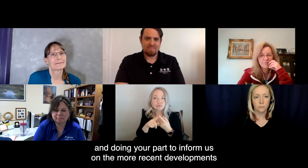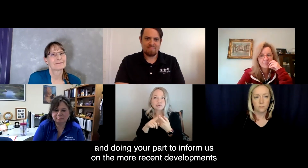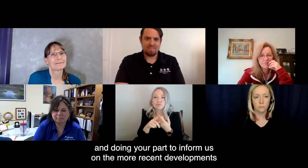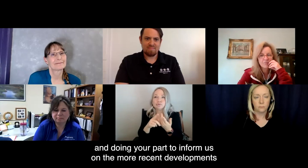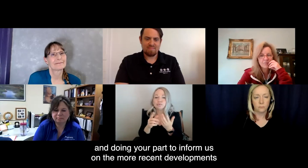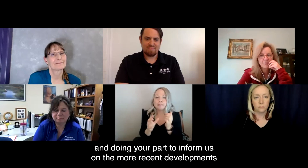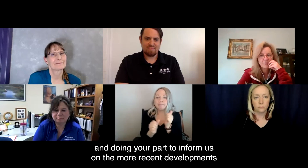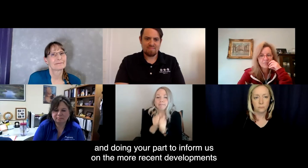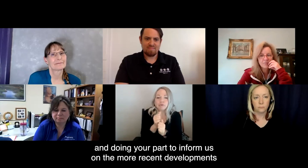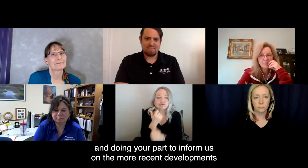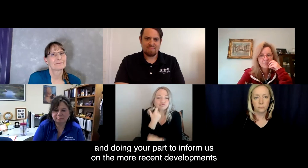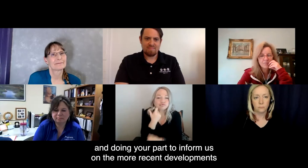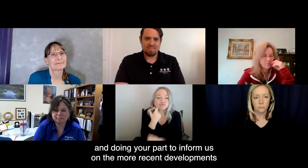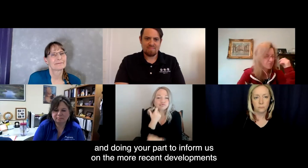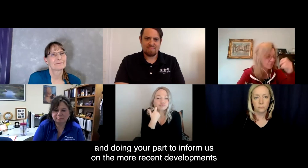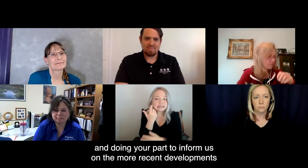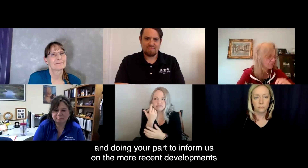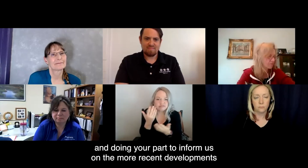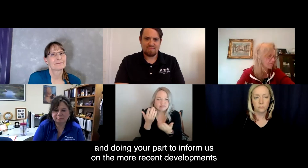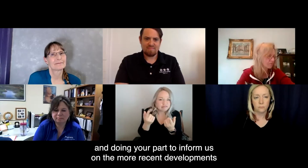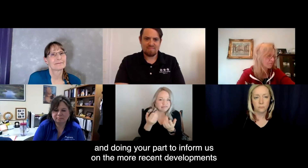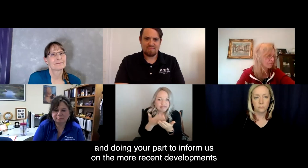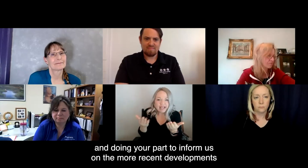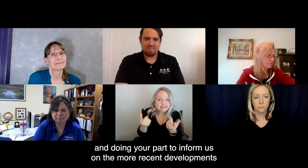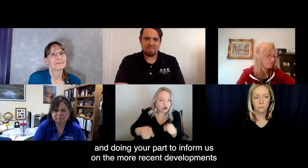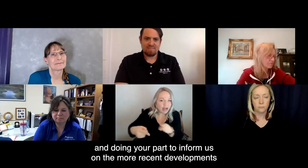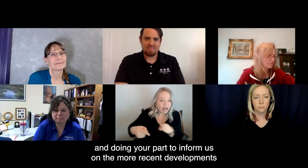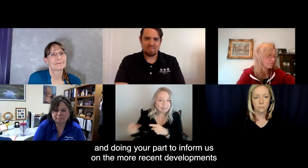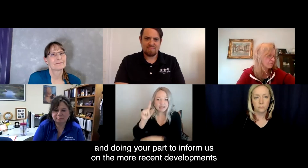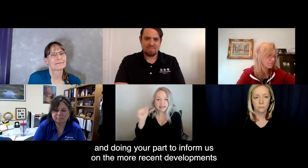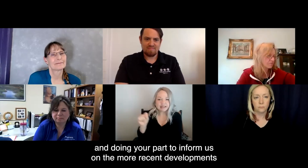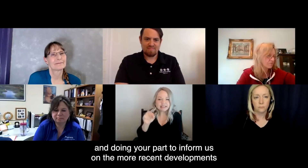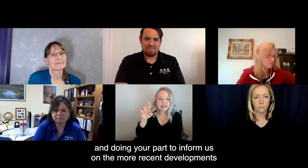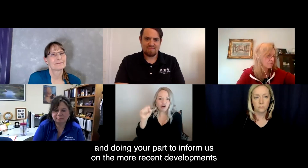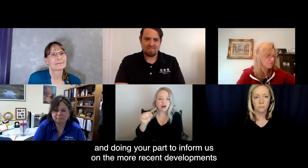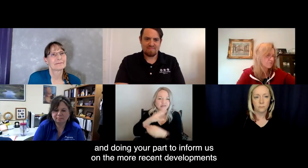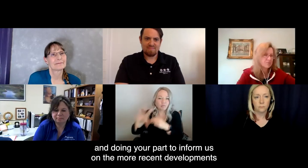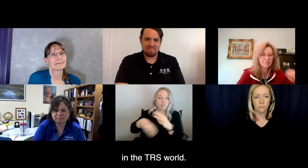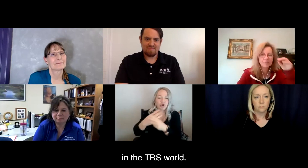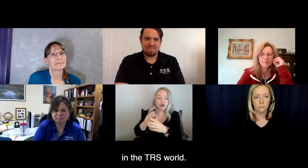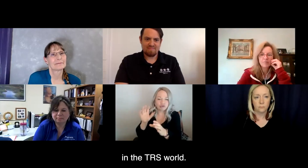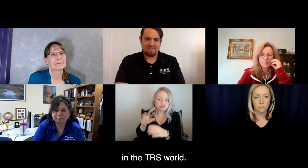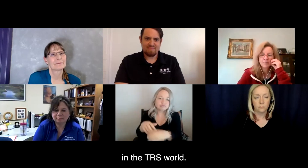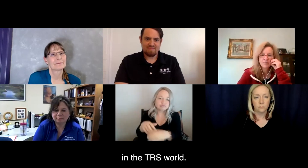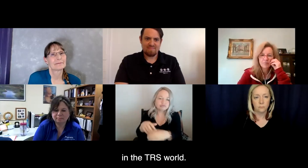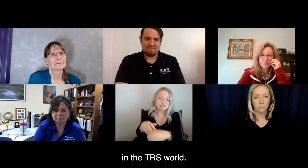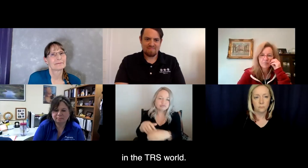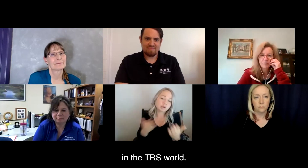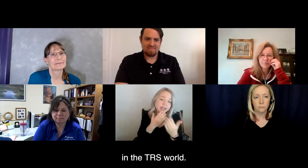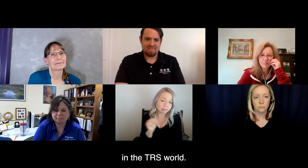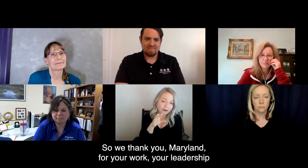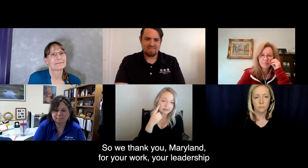part to inform us on the more recent developments in the TRS